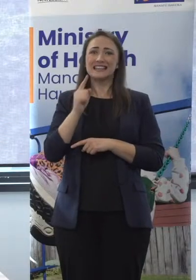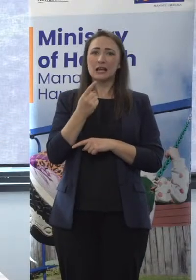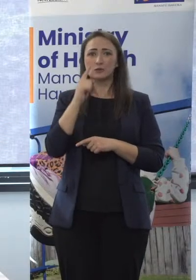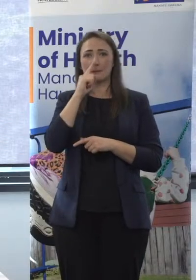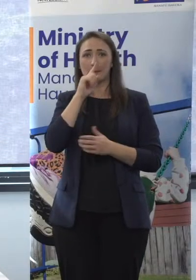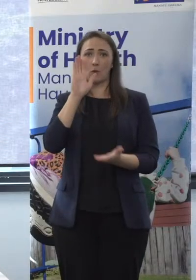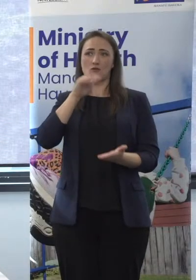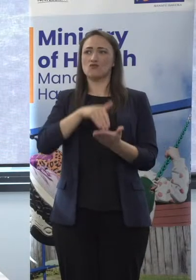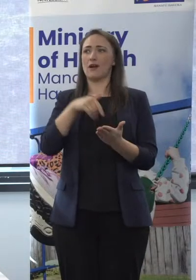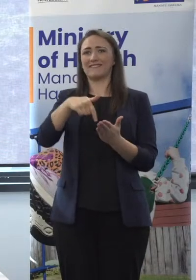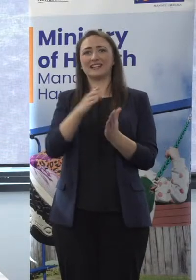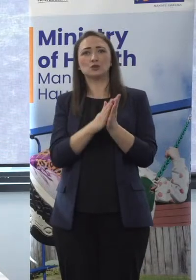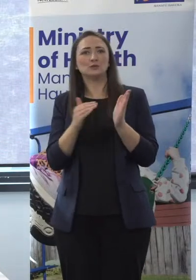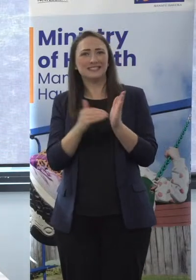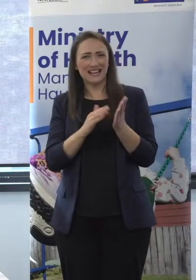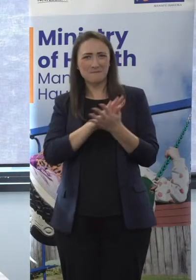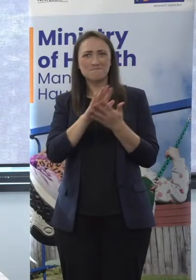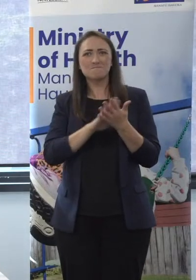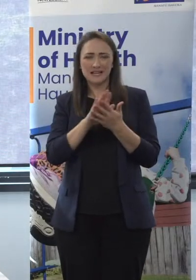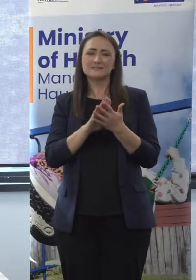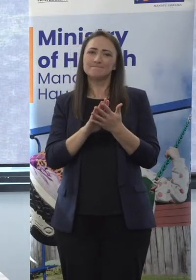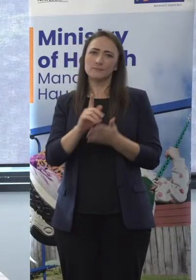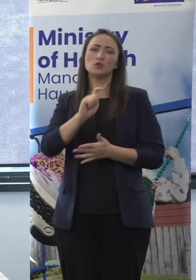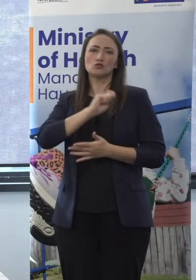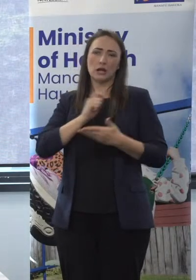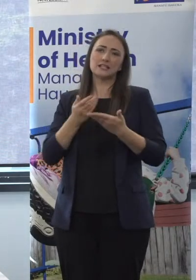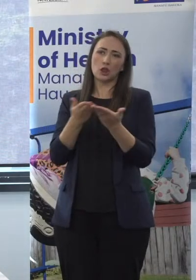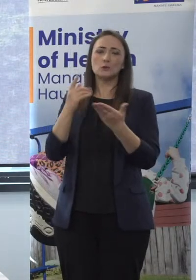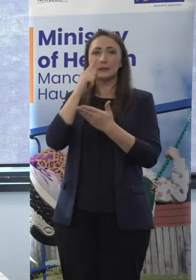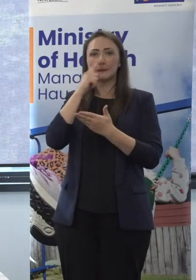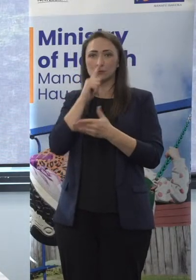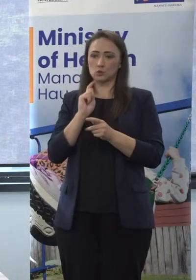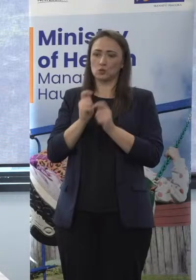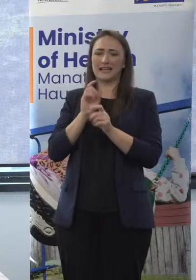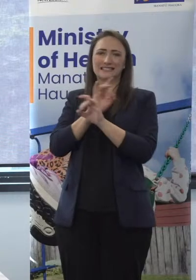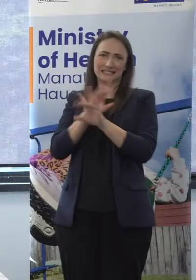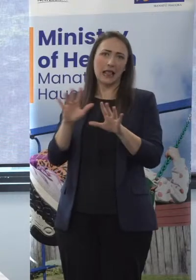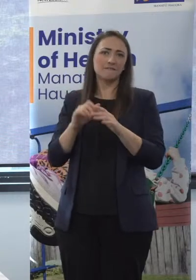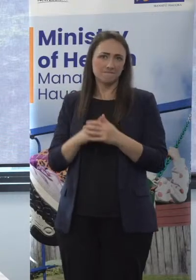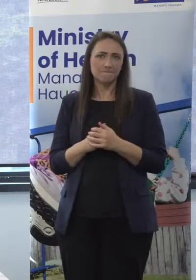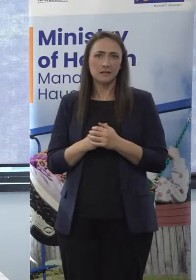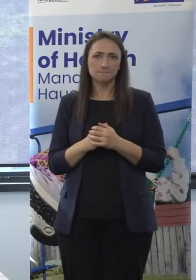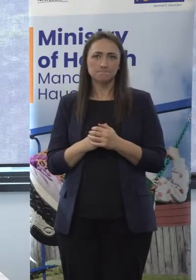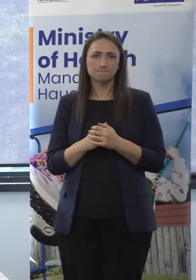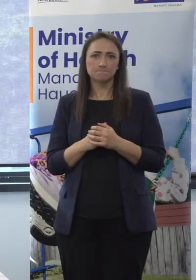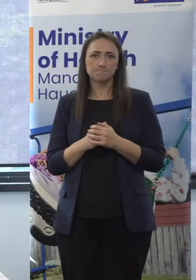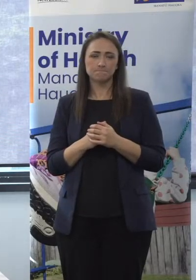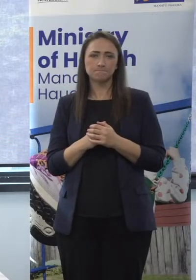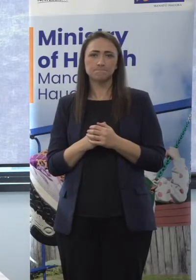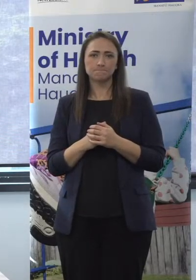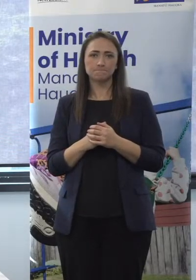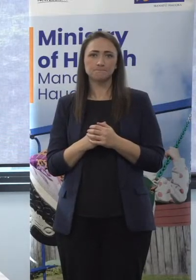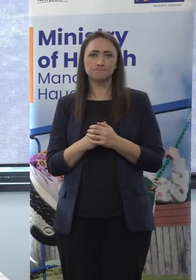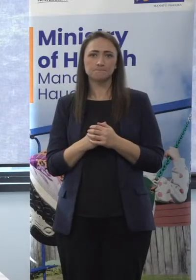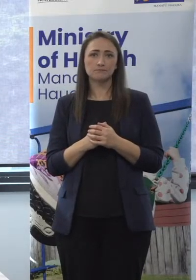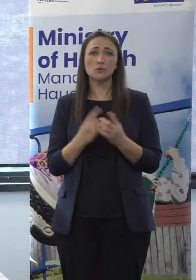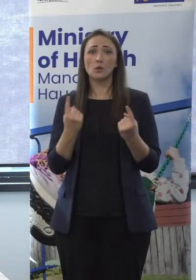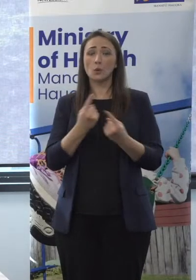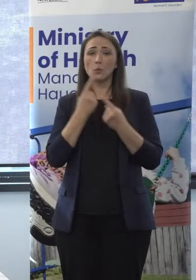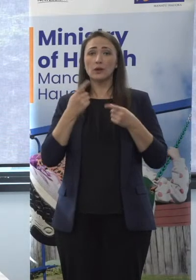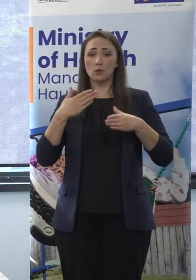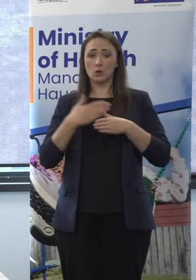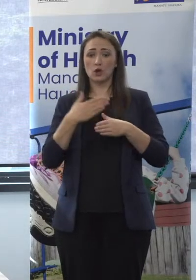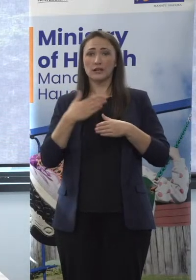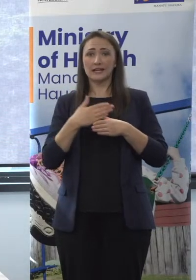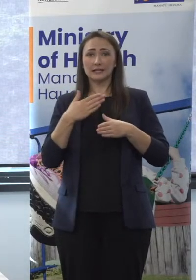Zealand. Currently, we are building on our whole genome sequencing capacity and capability within New Zealand, and I'd like to take the opportunity